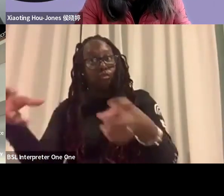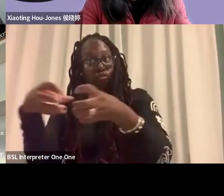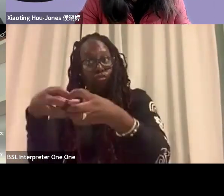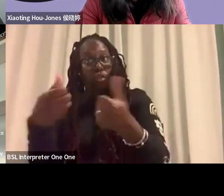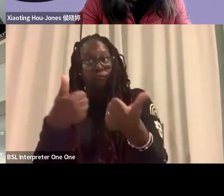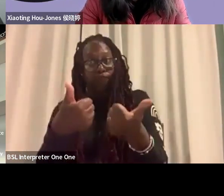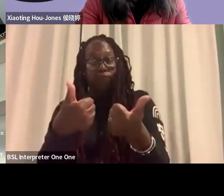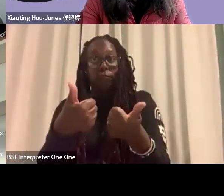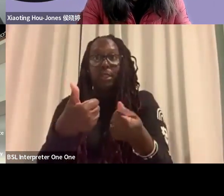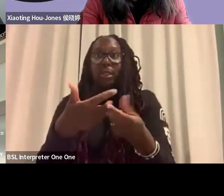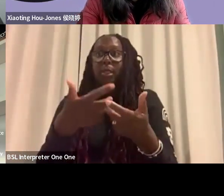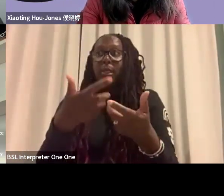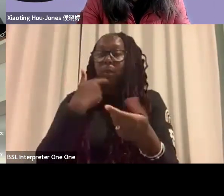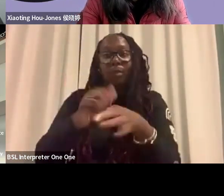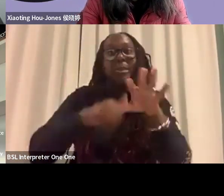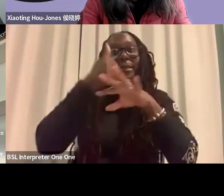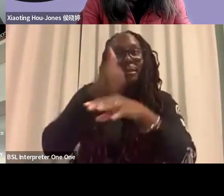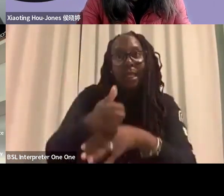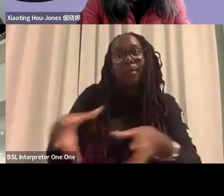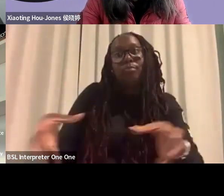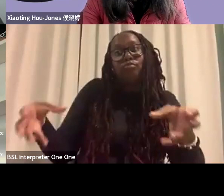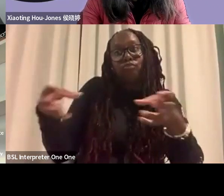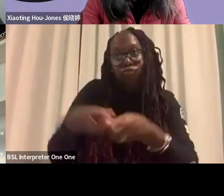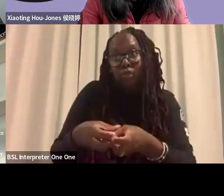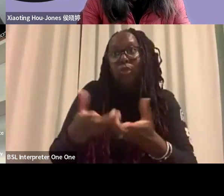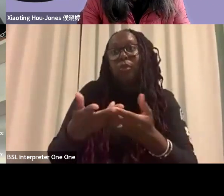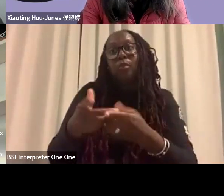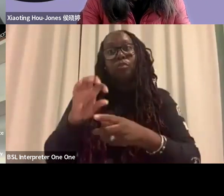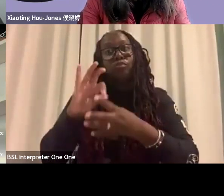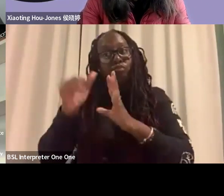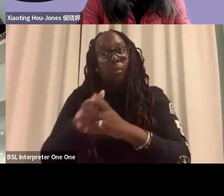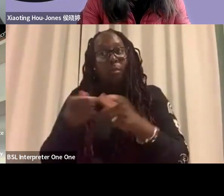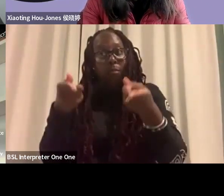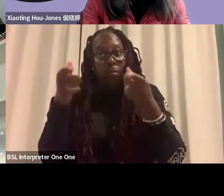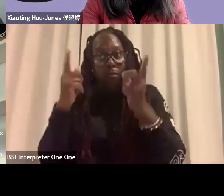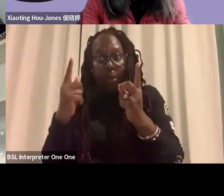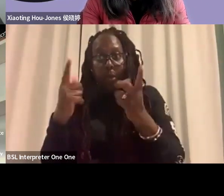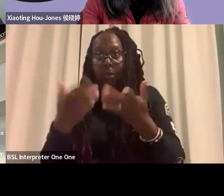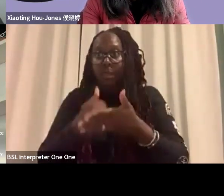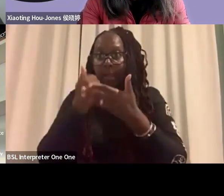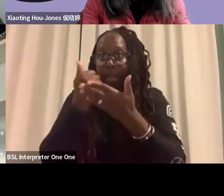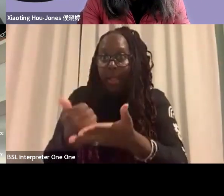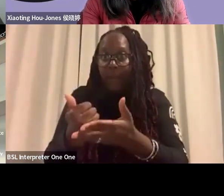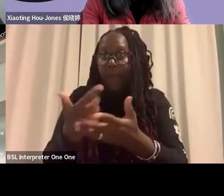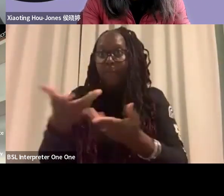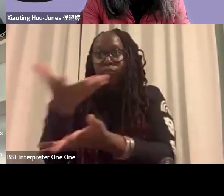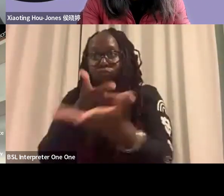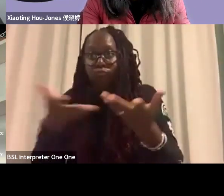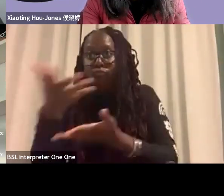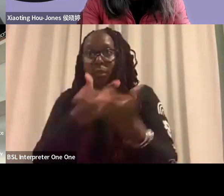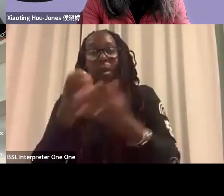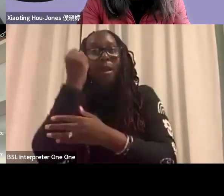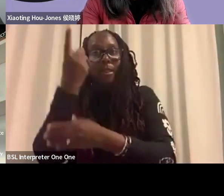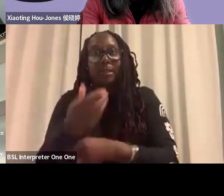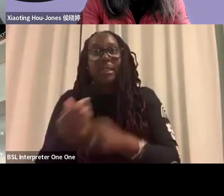we would organize some session with the project managers and just help them answering and understanding this new